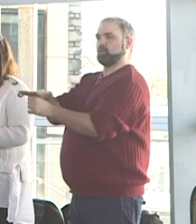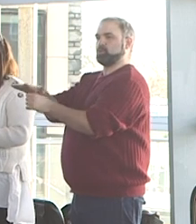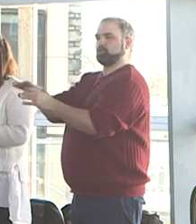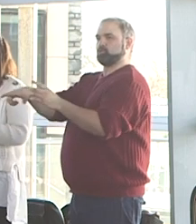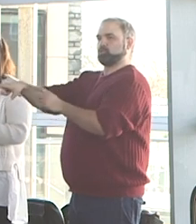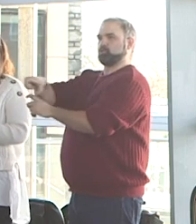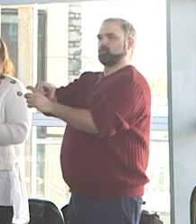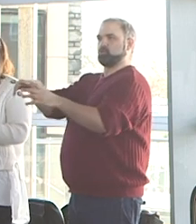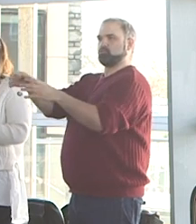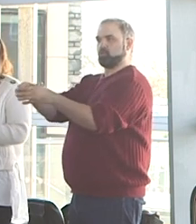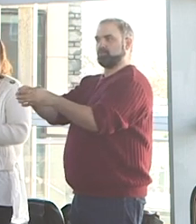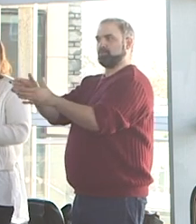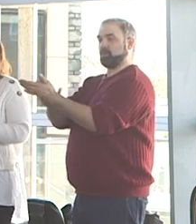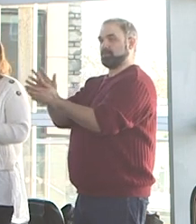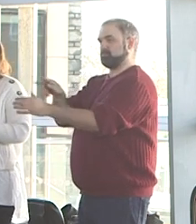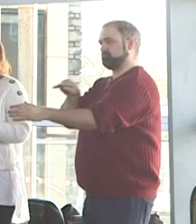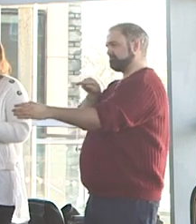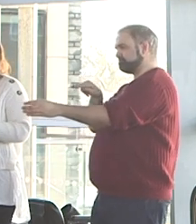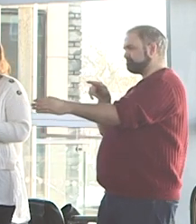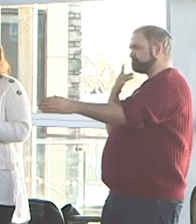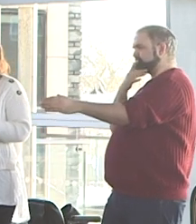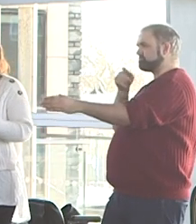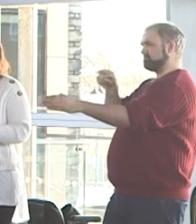So they're being kind of seen as having